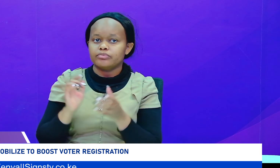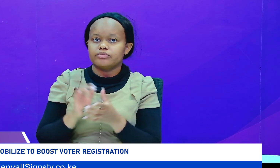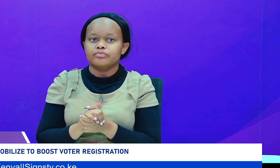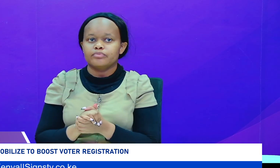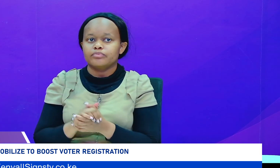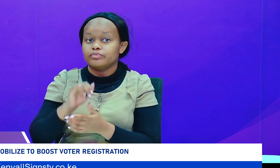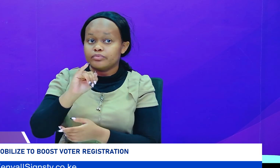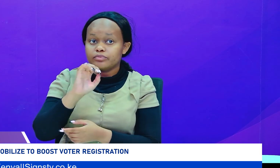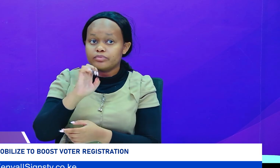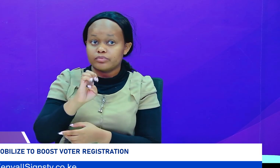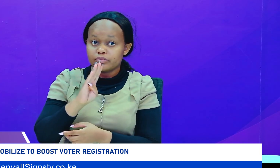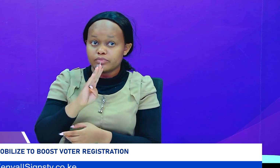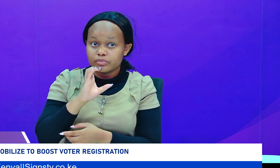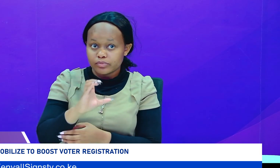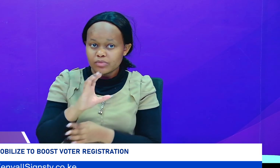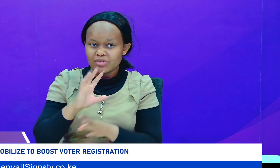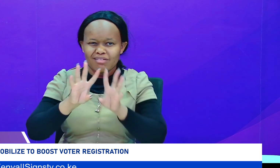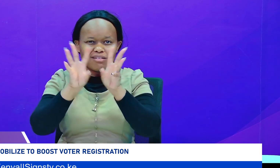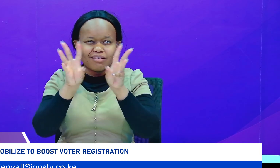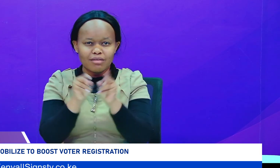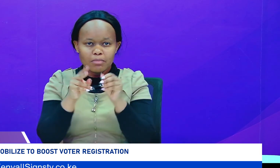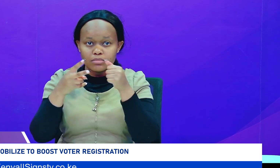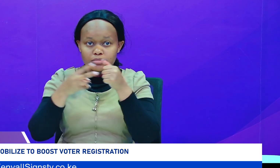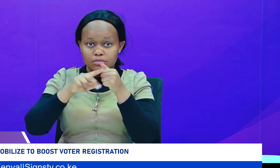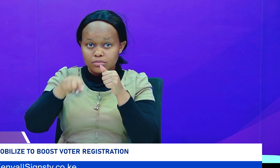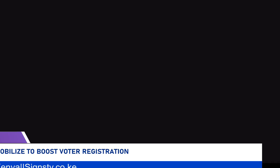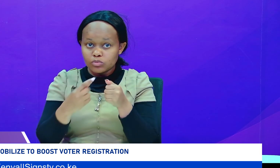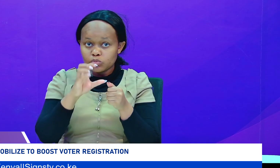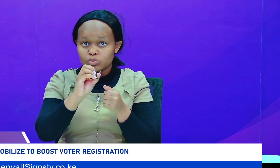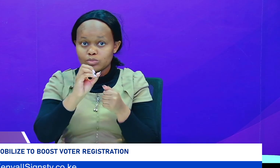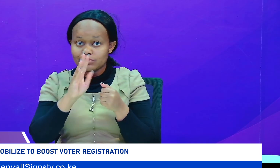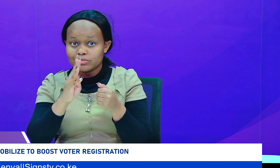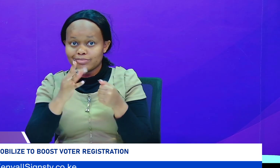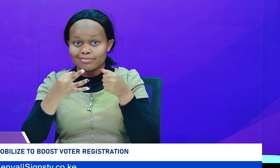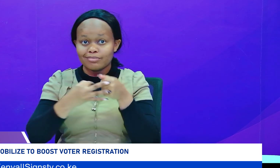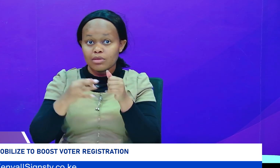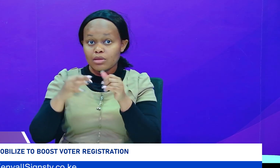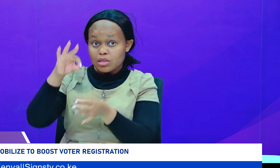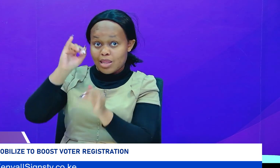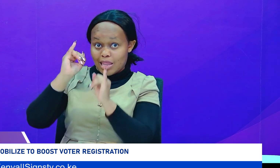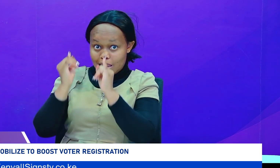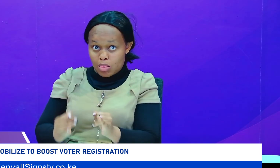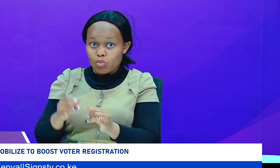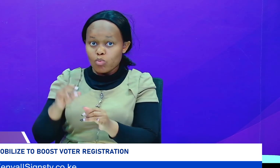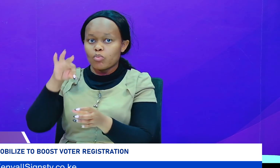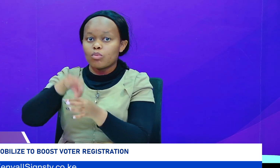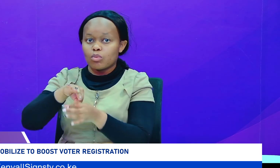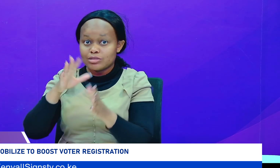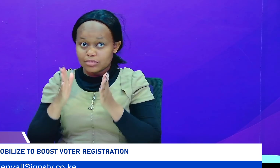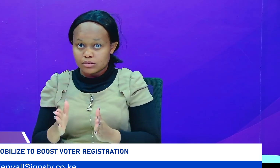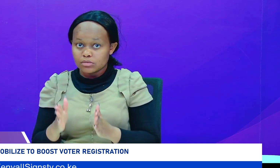According to the Independent Electoral and Boundaries Commission, IEBC, a total of